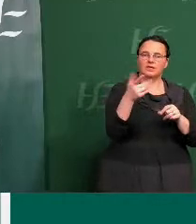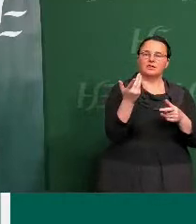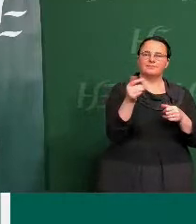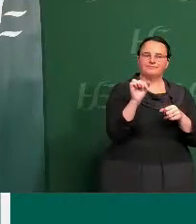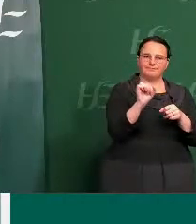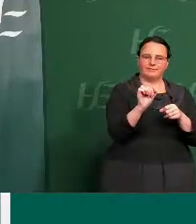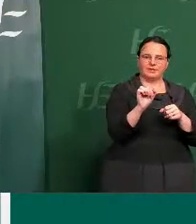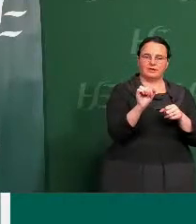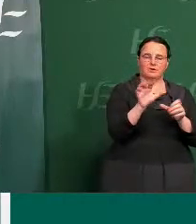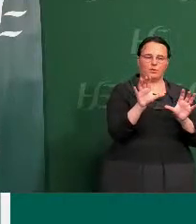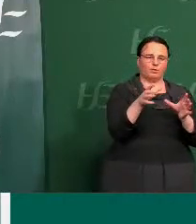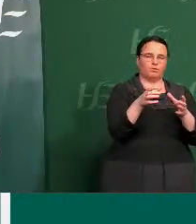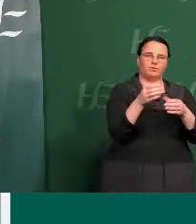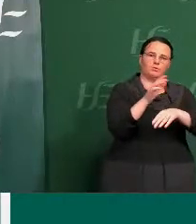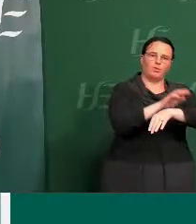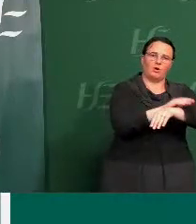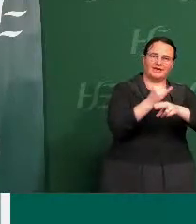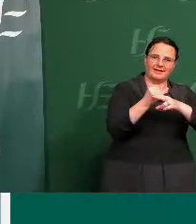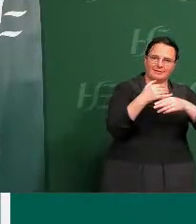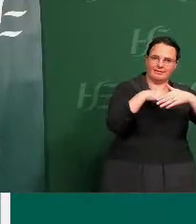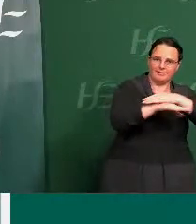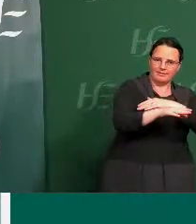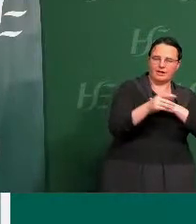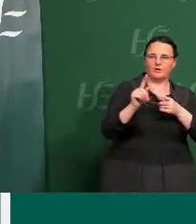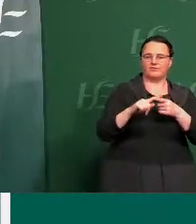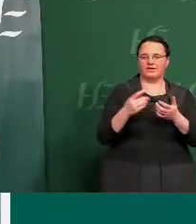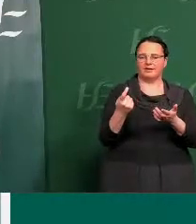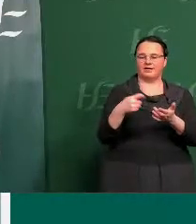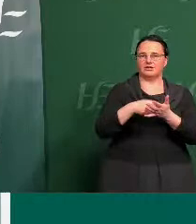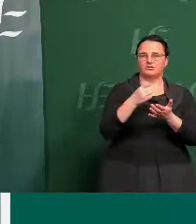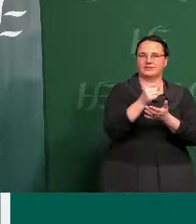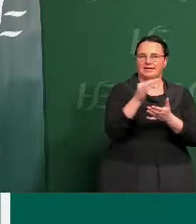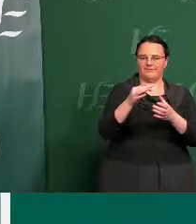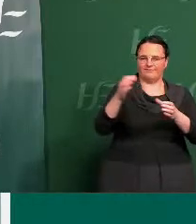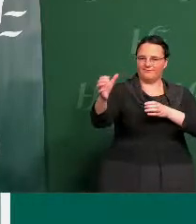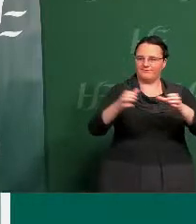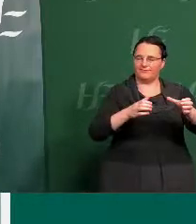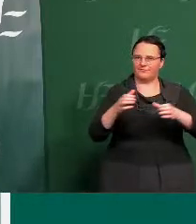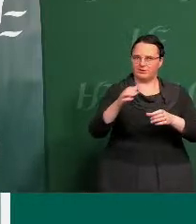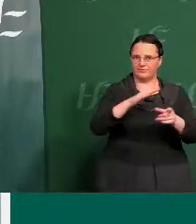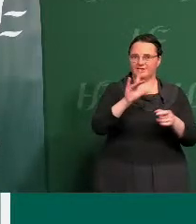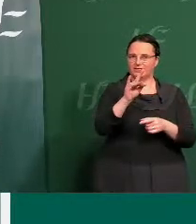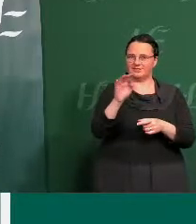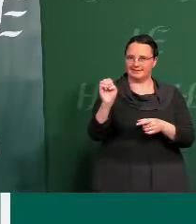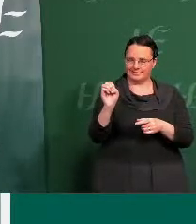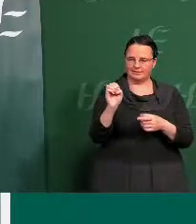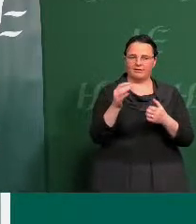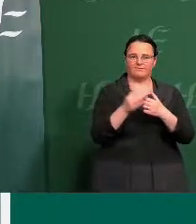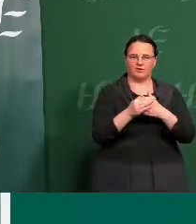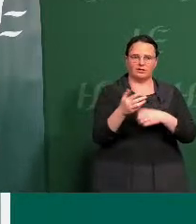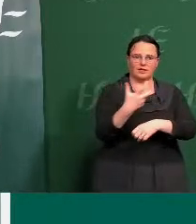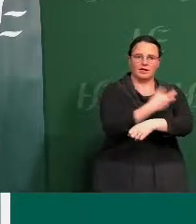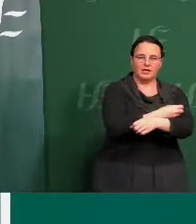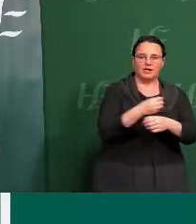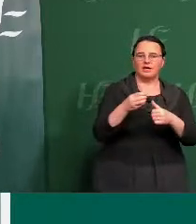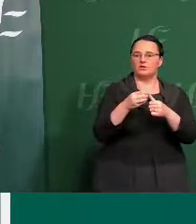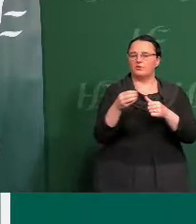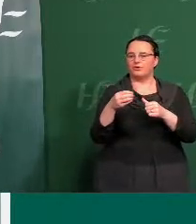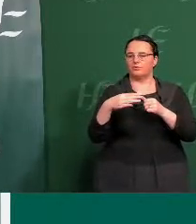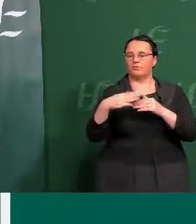redeployed very significant staffs across the health service and indeed continued our recruitment